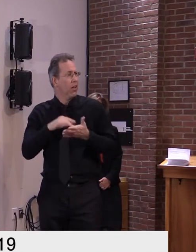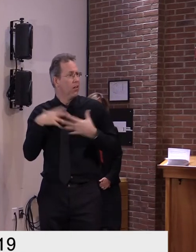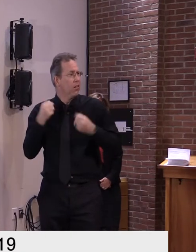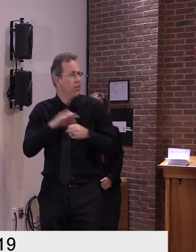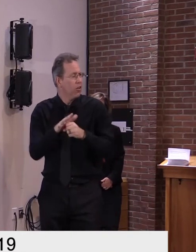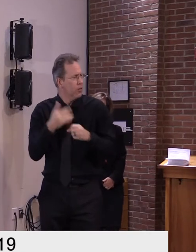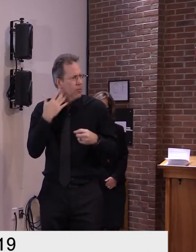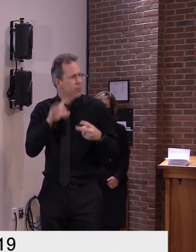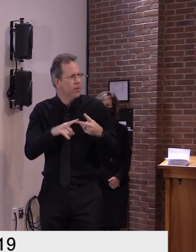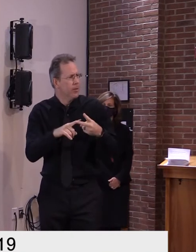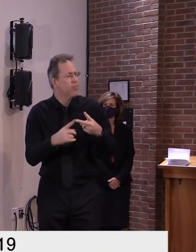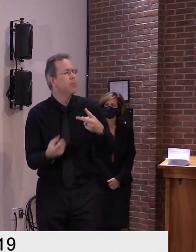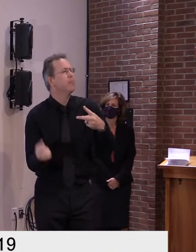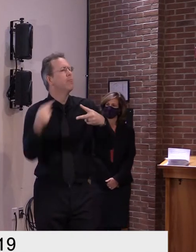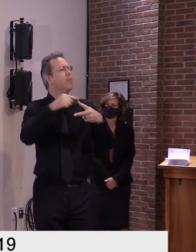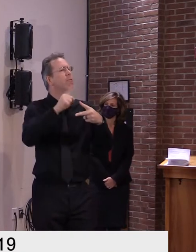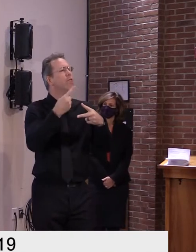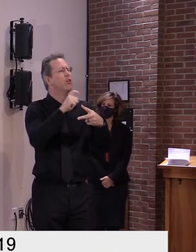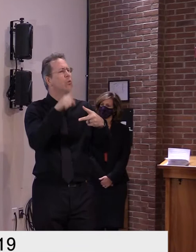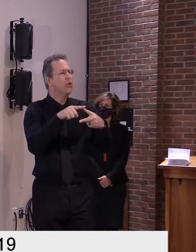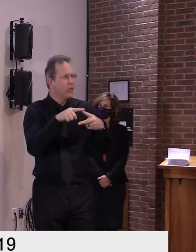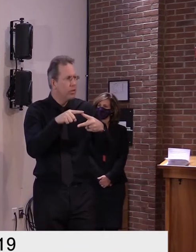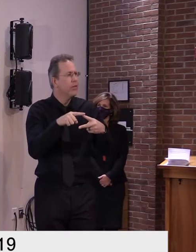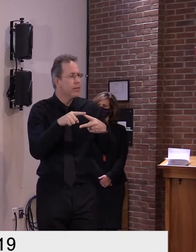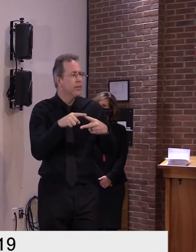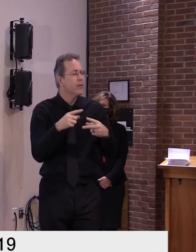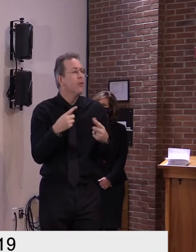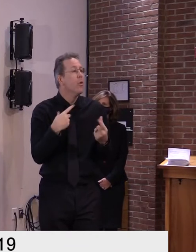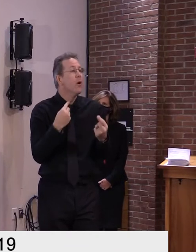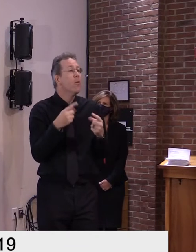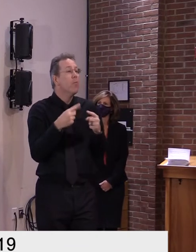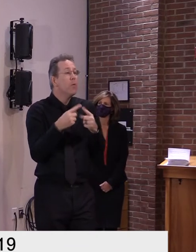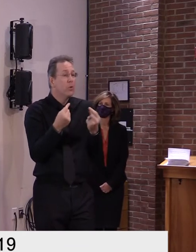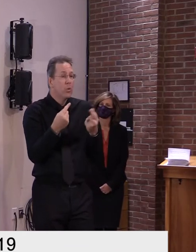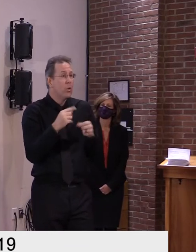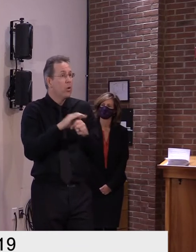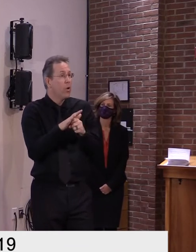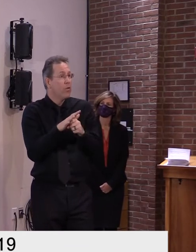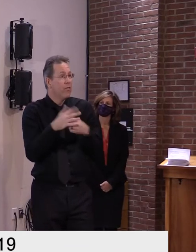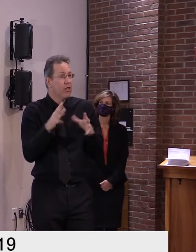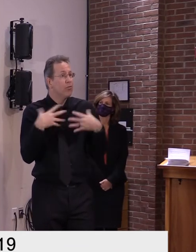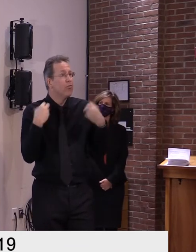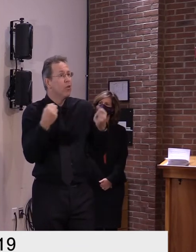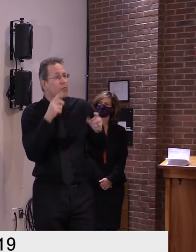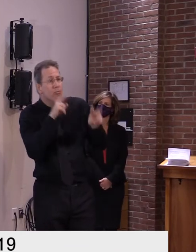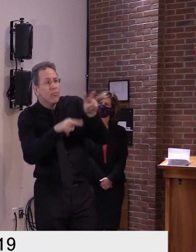what happens to people after COVID. You know, I think the majority of